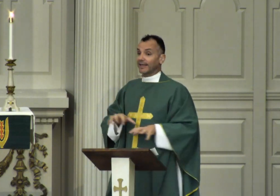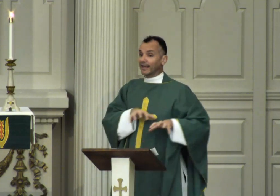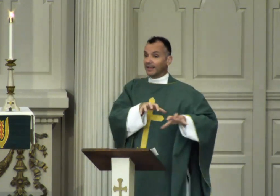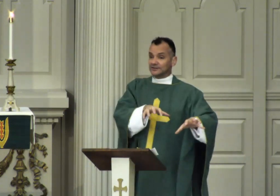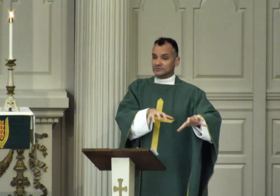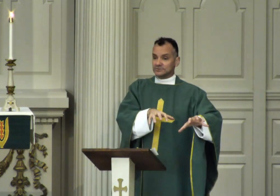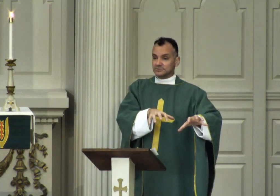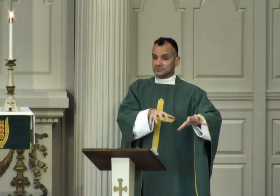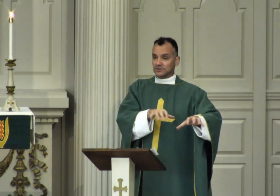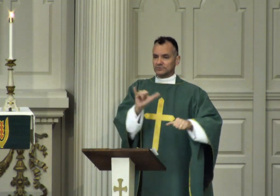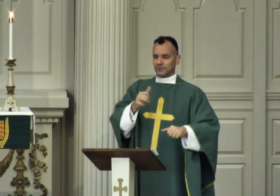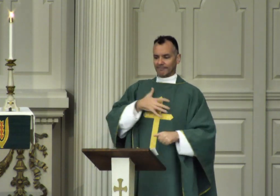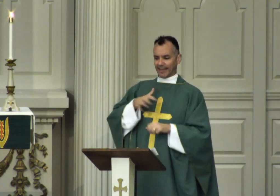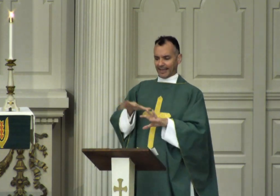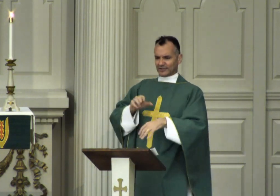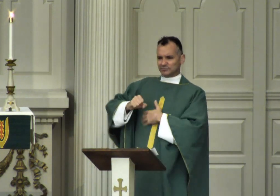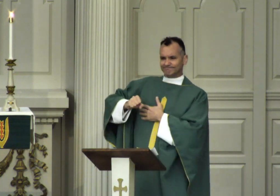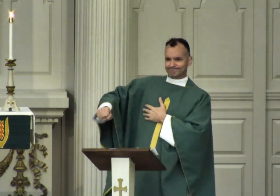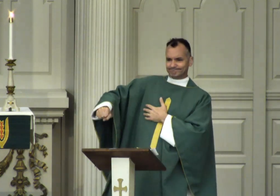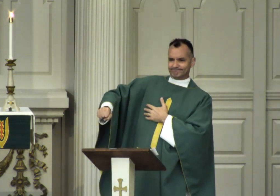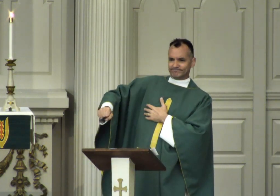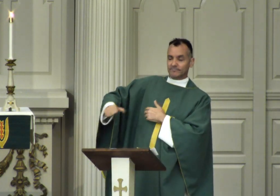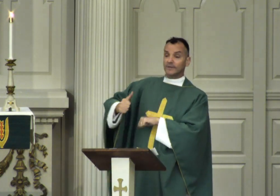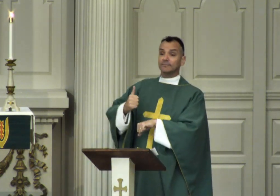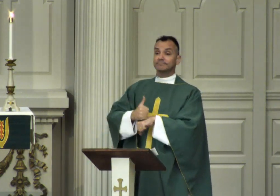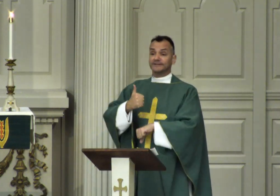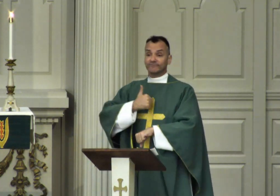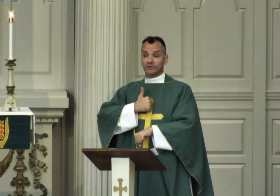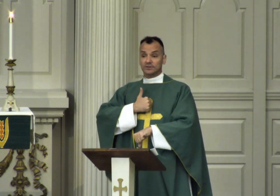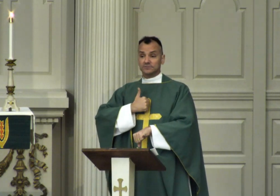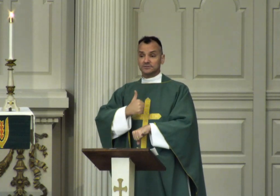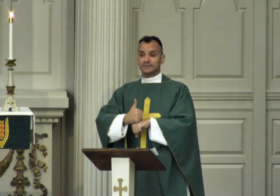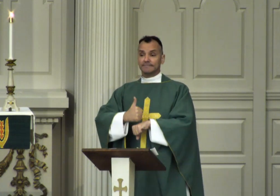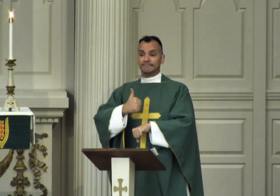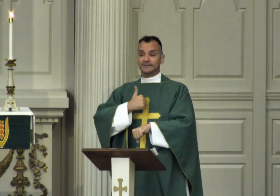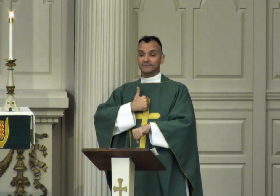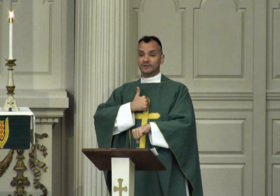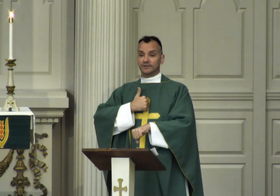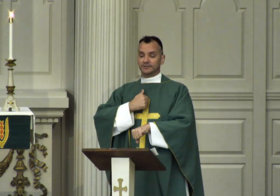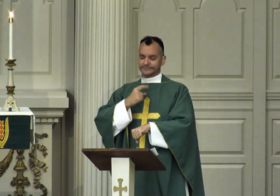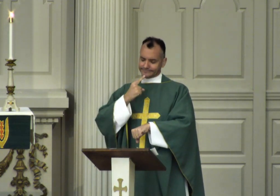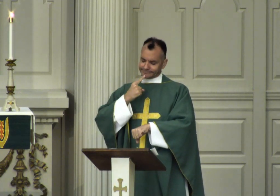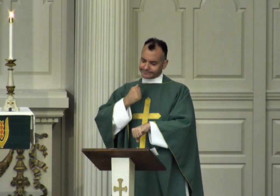my words, what I have done and what I have failed to do.